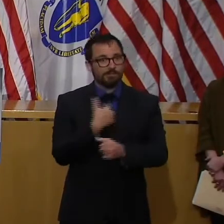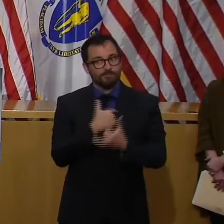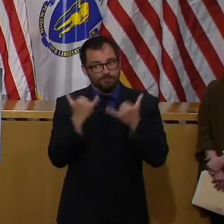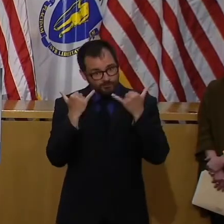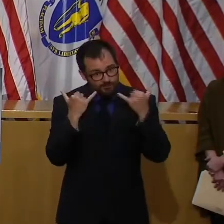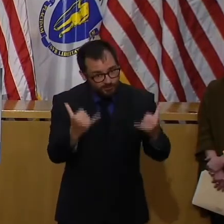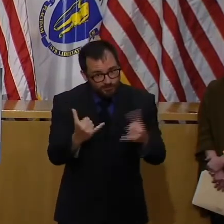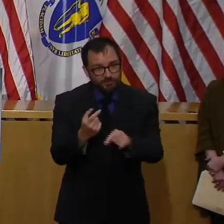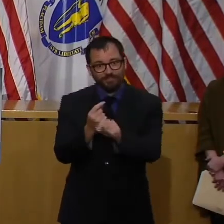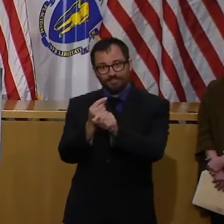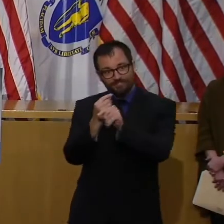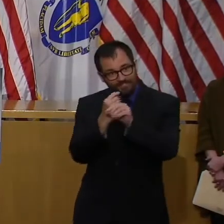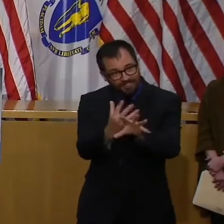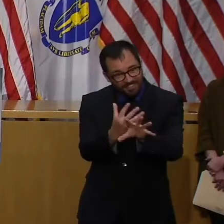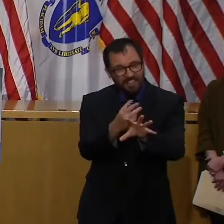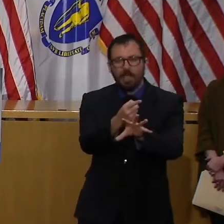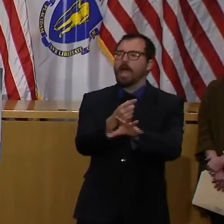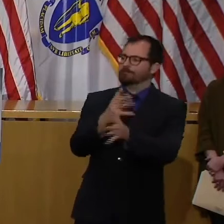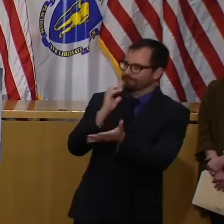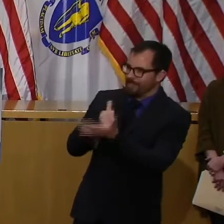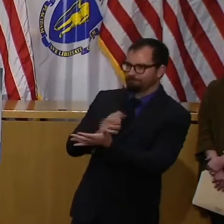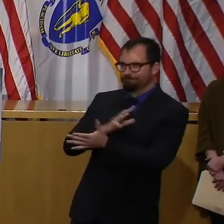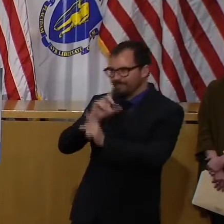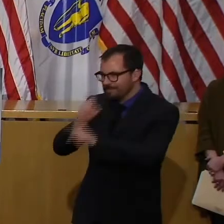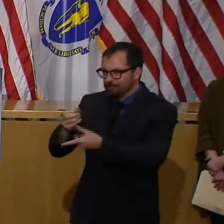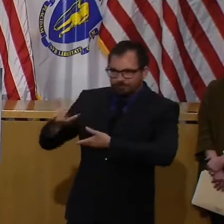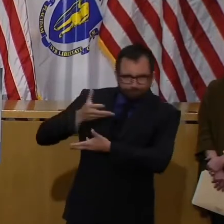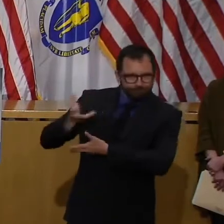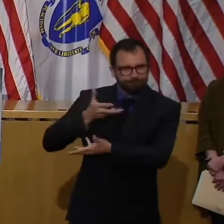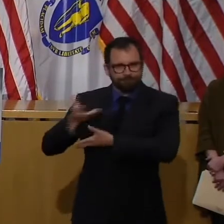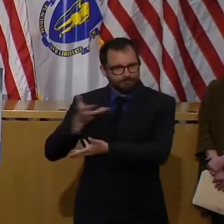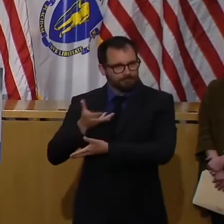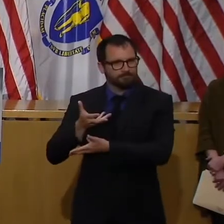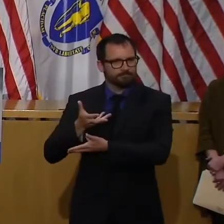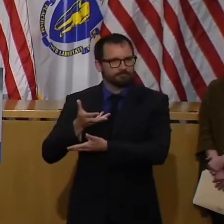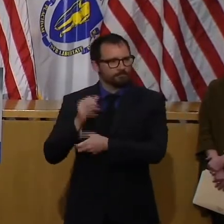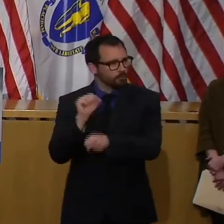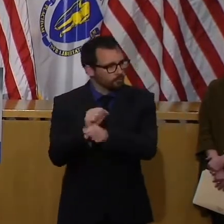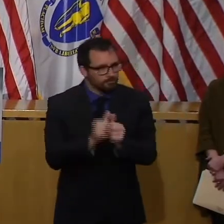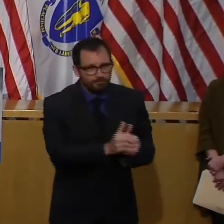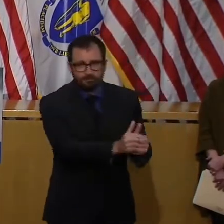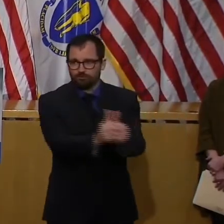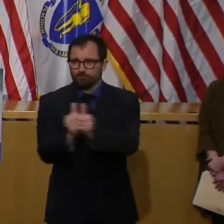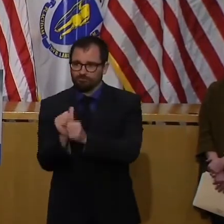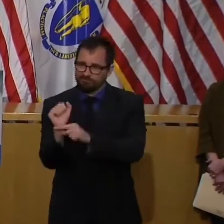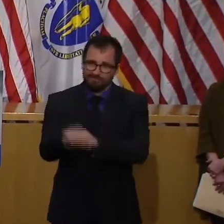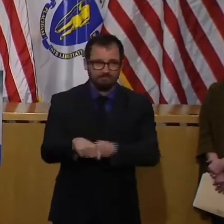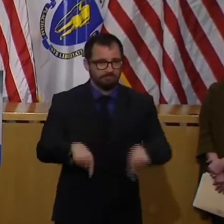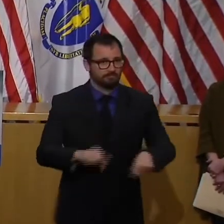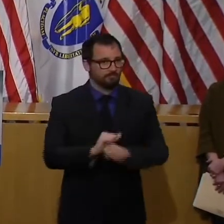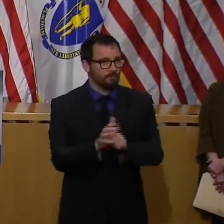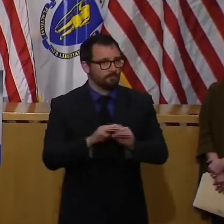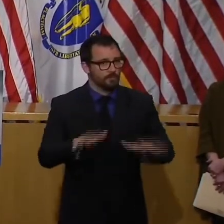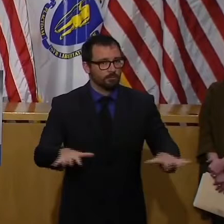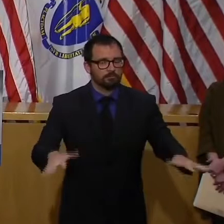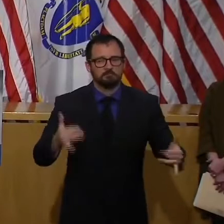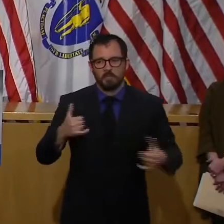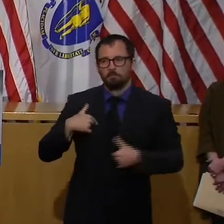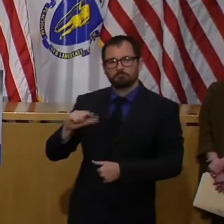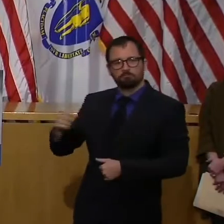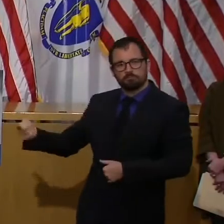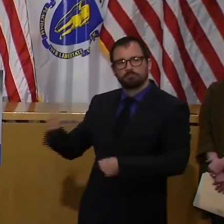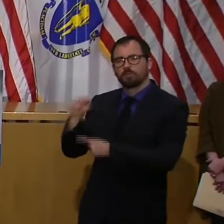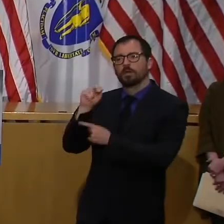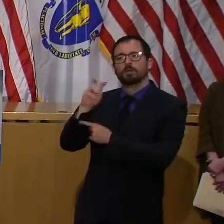over to New Bedford Public Health Director Damon Chaplin to share more about what his experience with the contact tracing program has